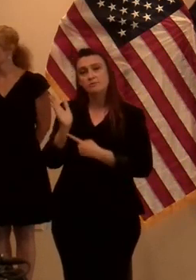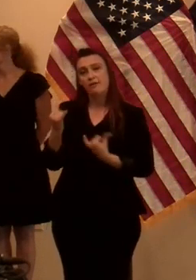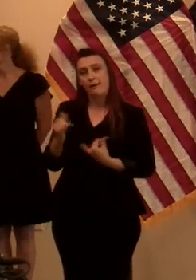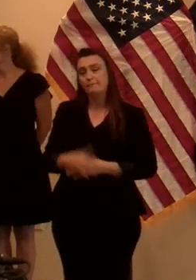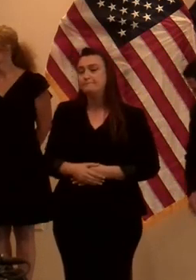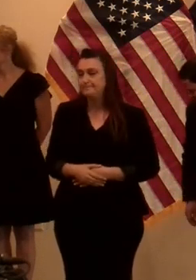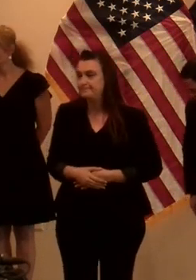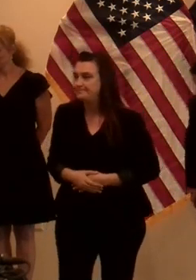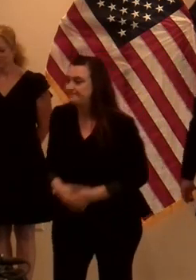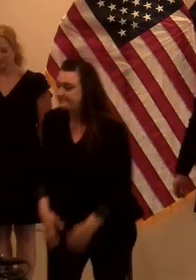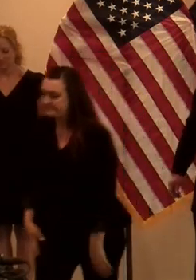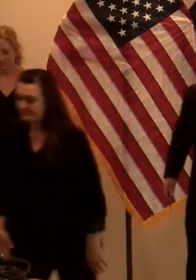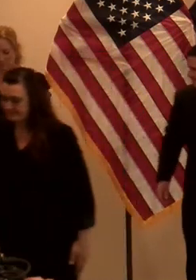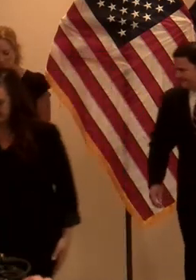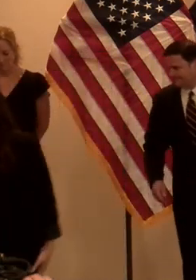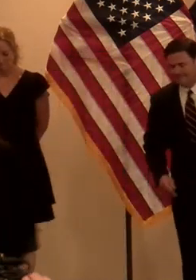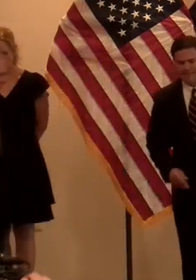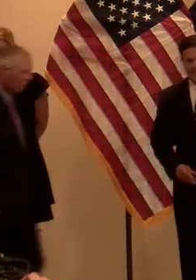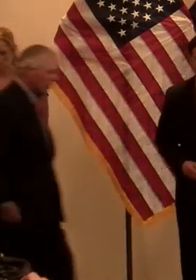Doctor.